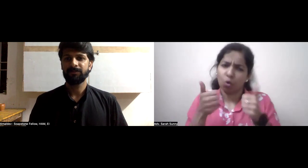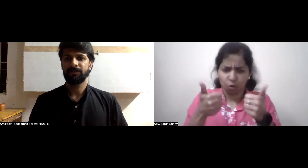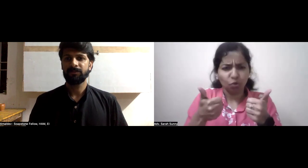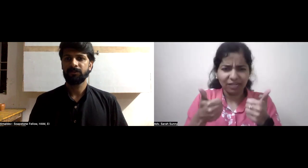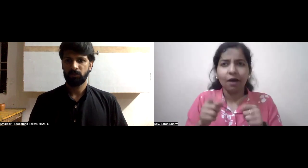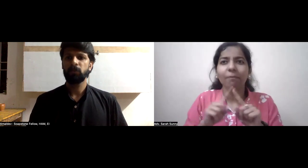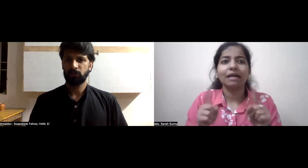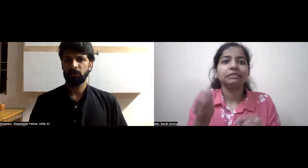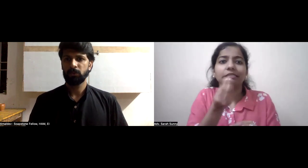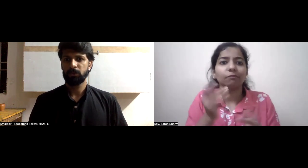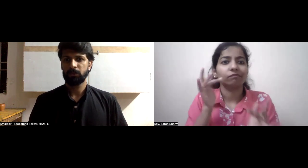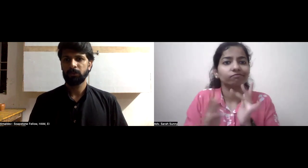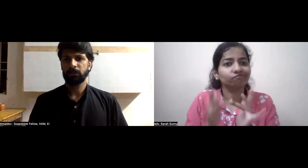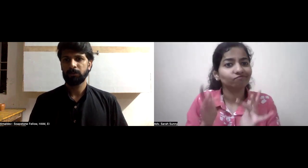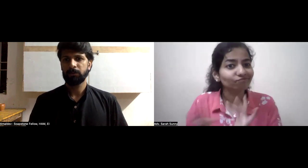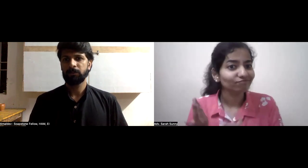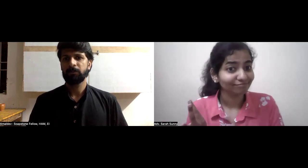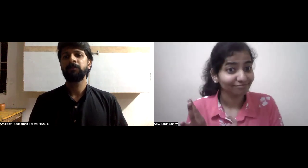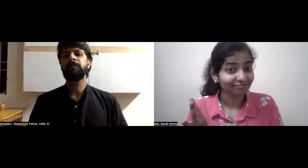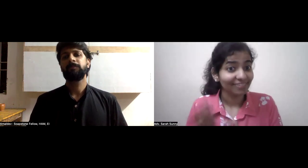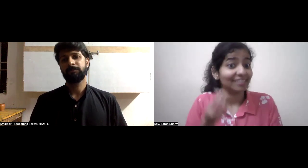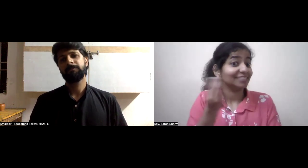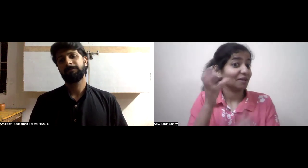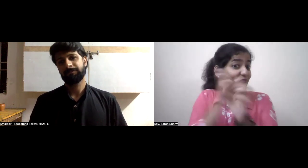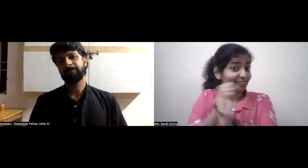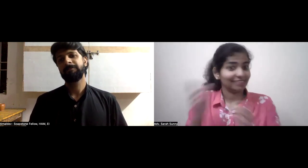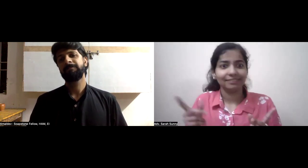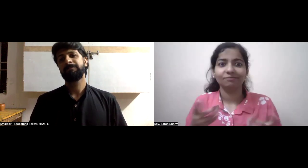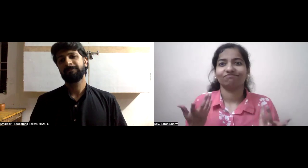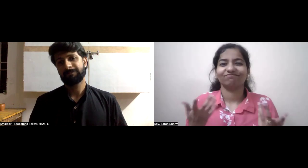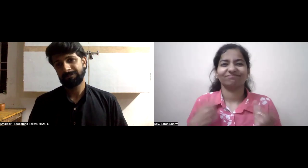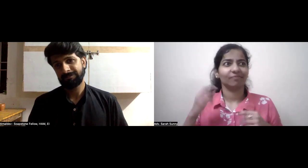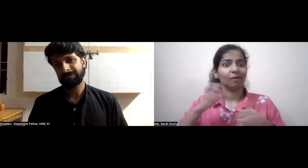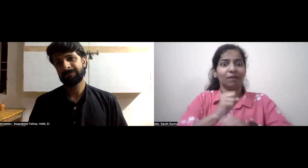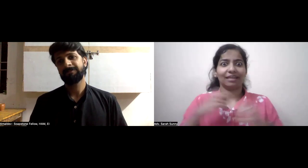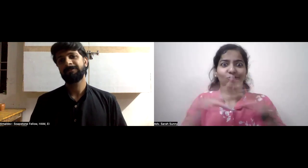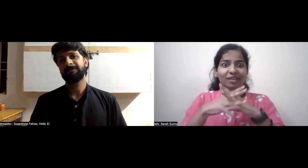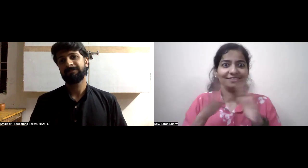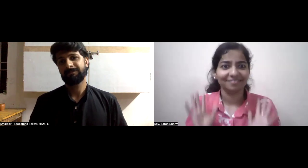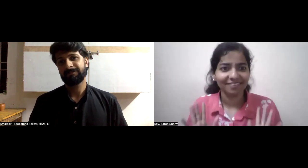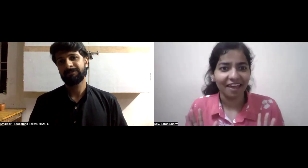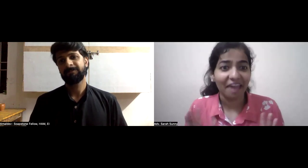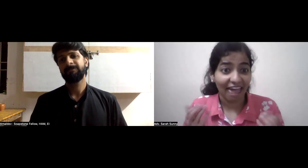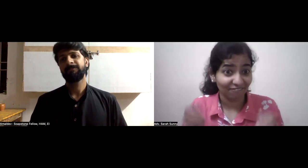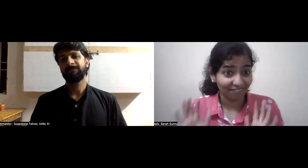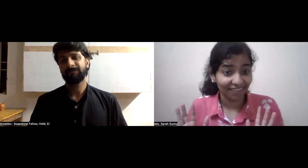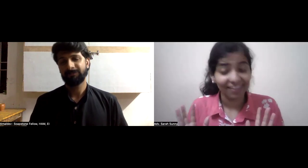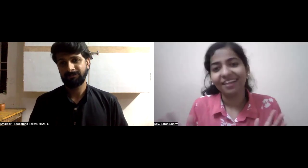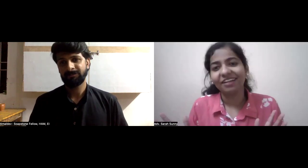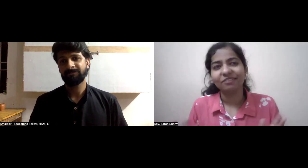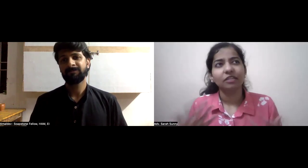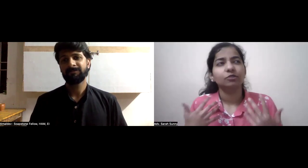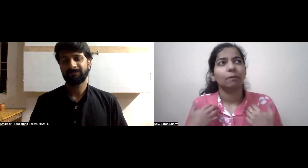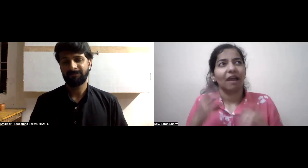there that happens, that's learning experience, whereas when we go on a virtual platform, there's so